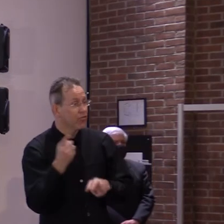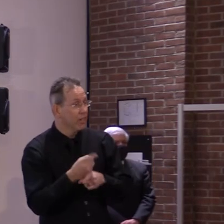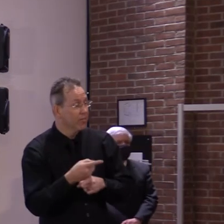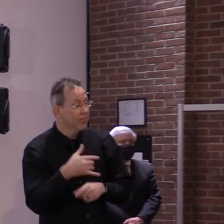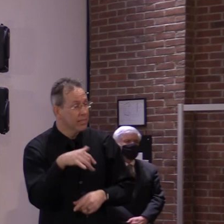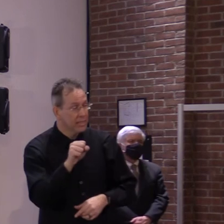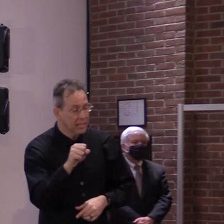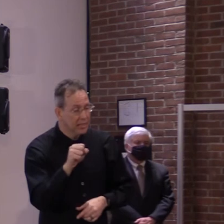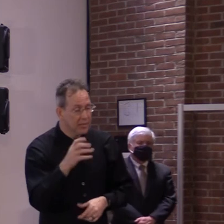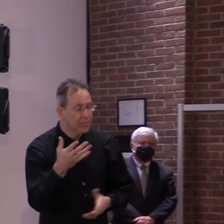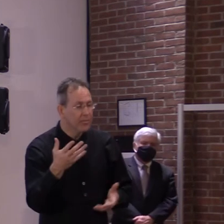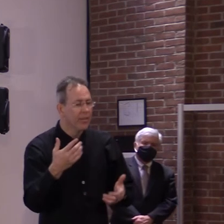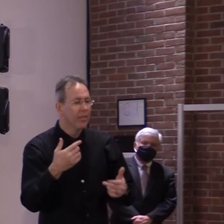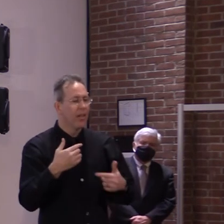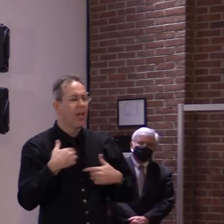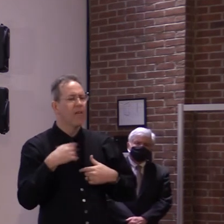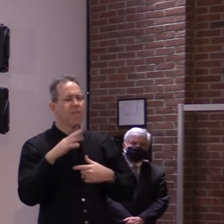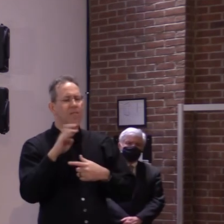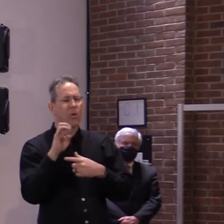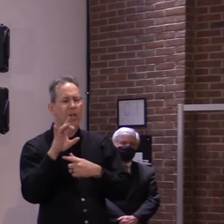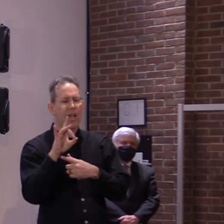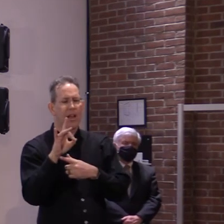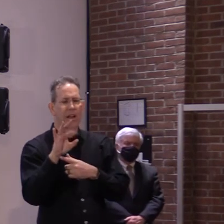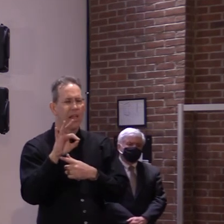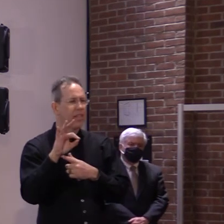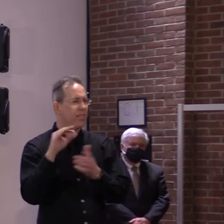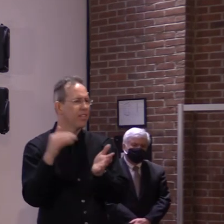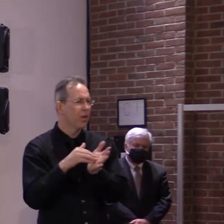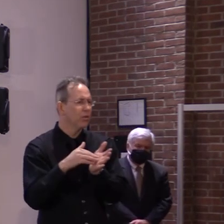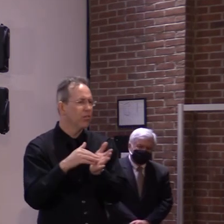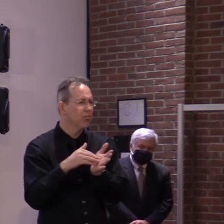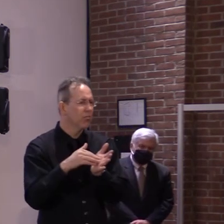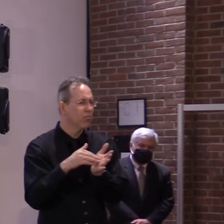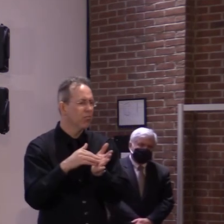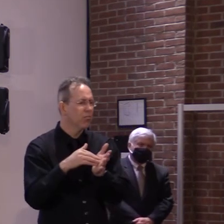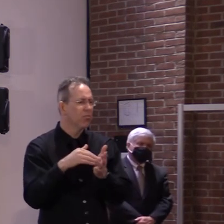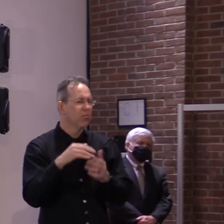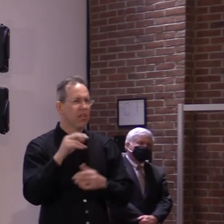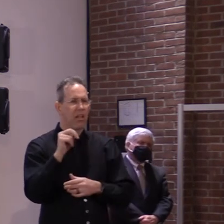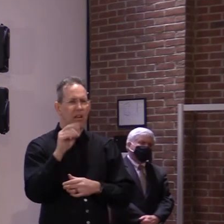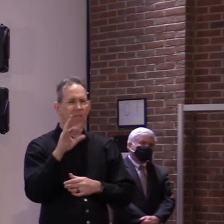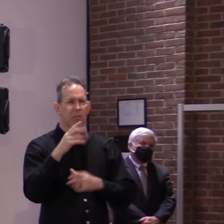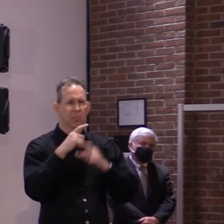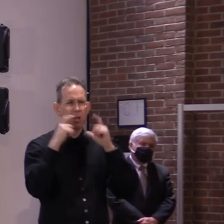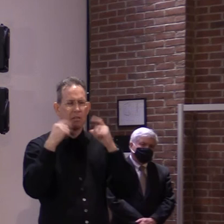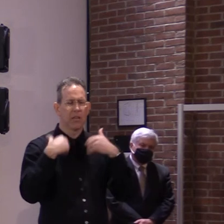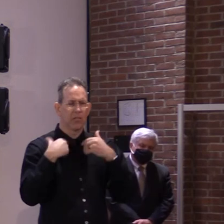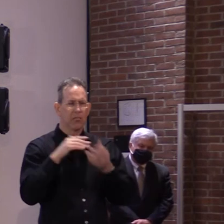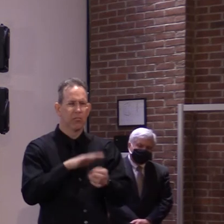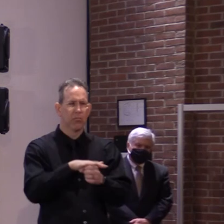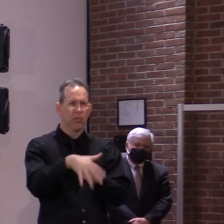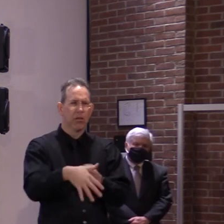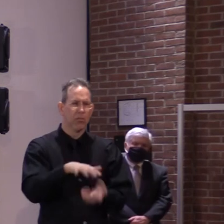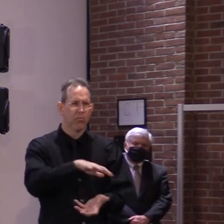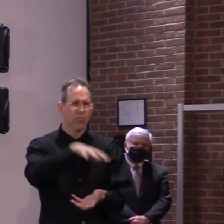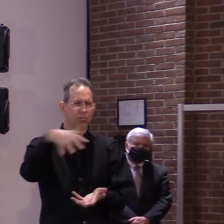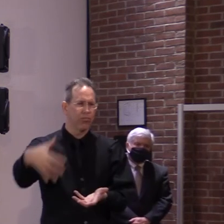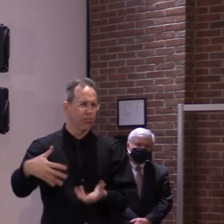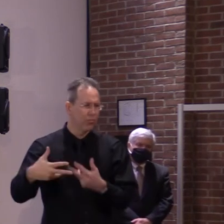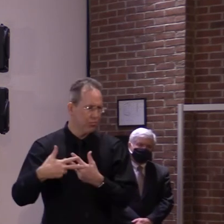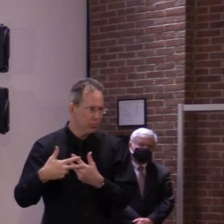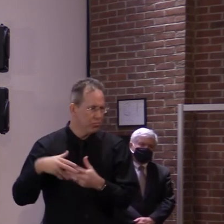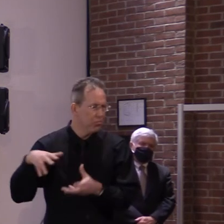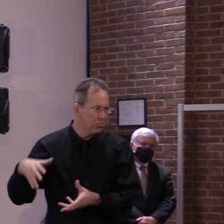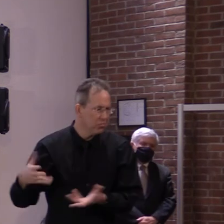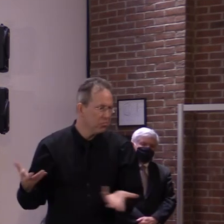nine thousand and ninety five maps in the uh in the state's warehouse distribution has slowed out of